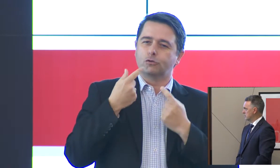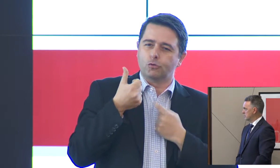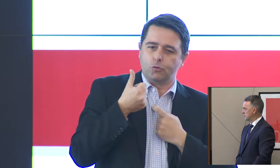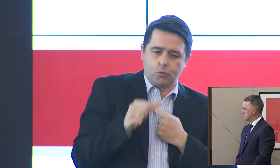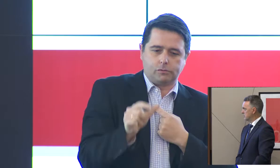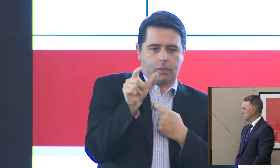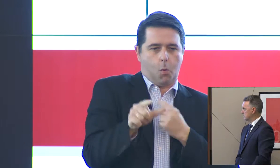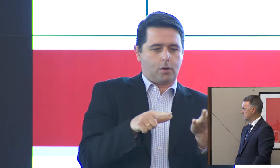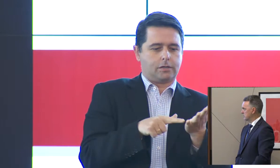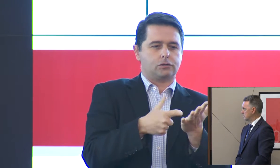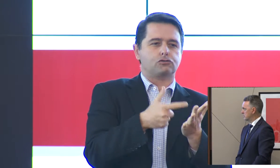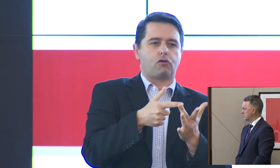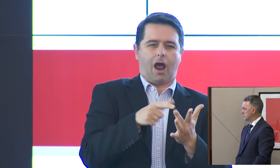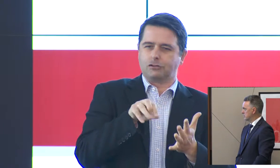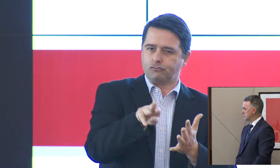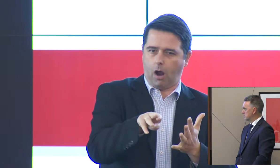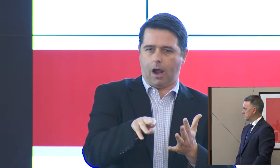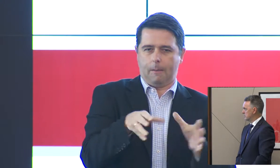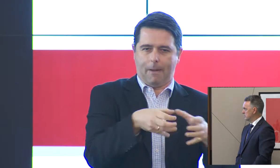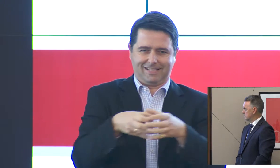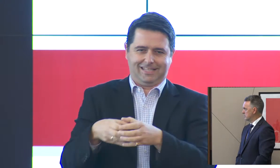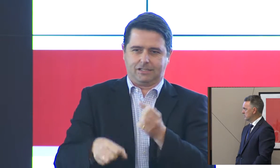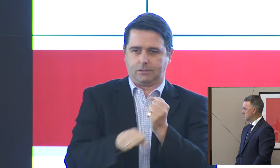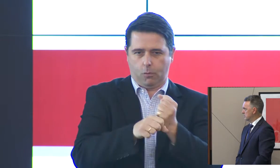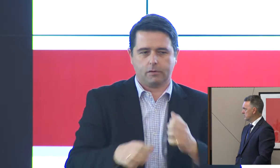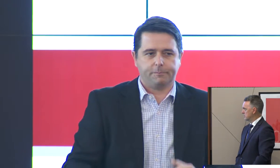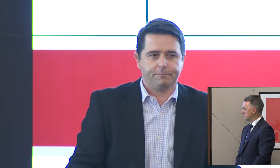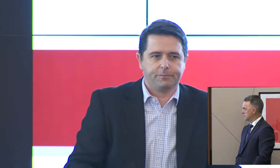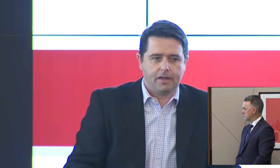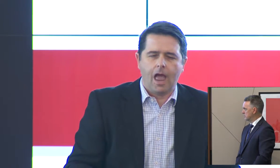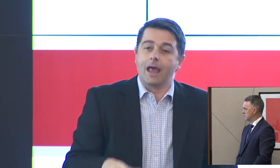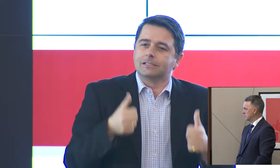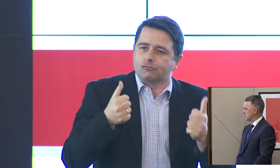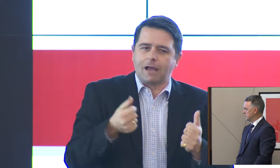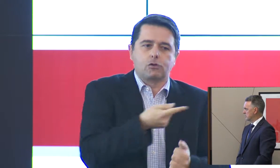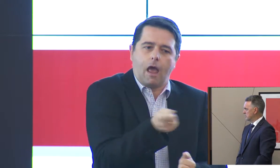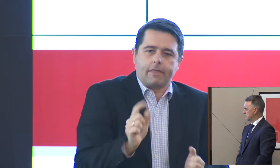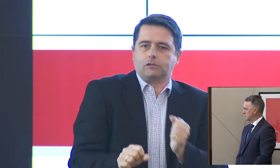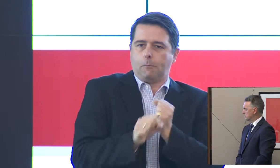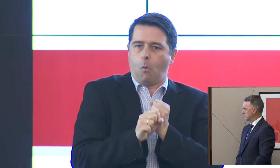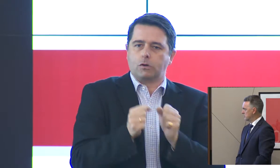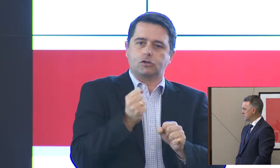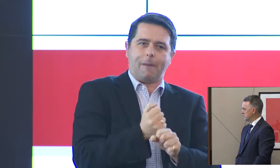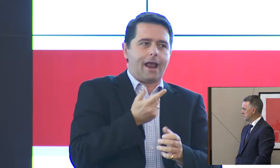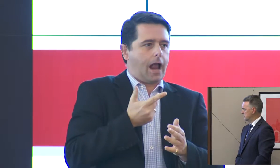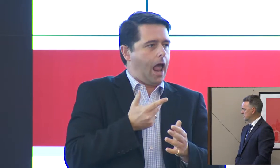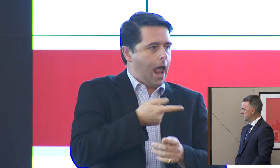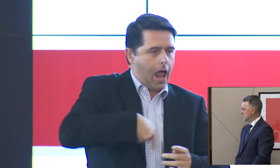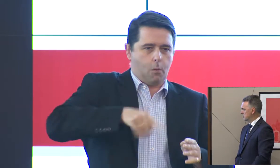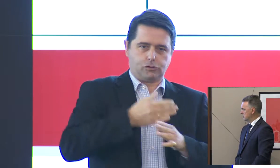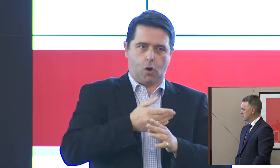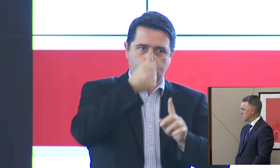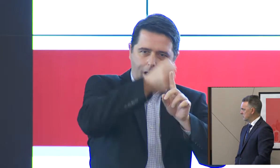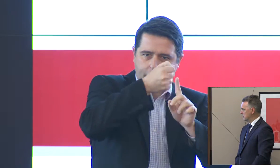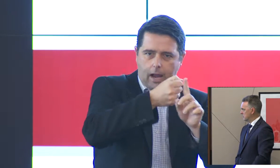all of those three parties and use the word tripartisan support rather than bipartisan support. And it's great